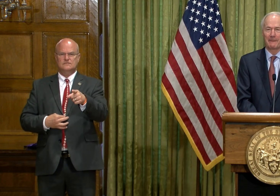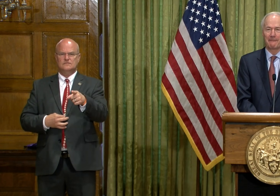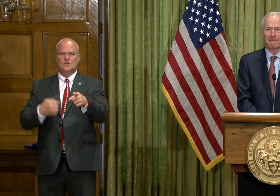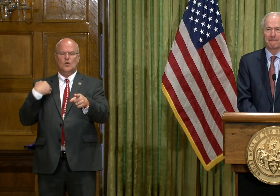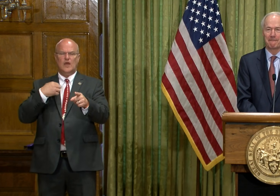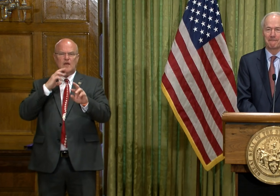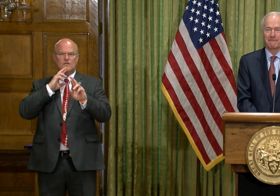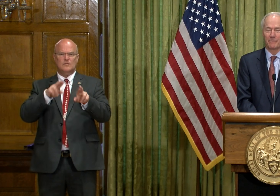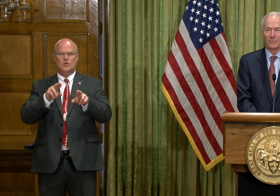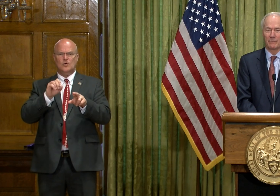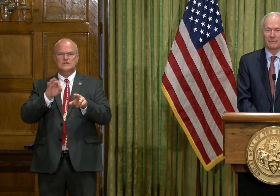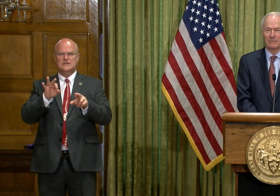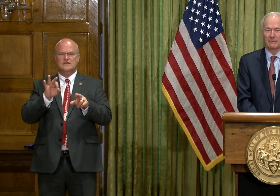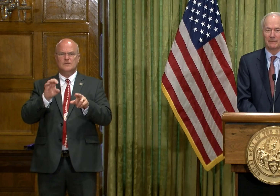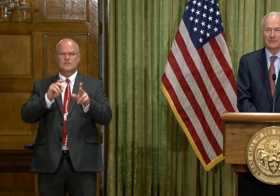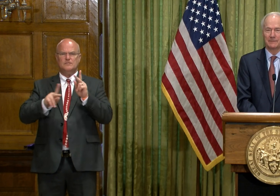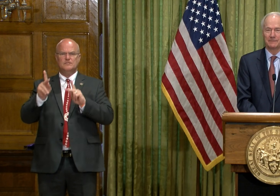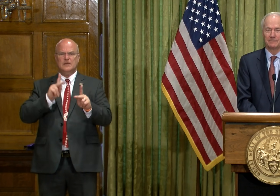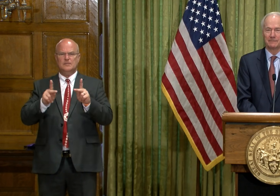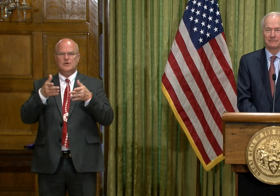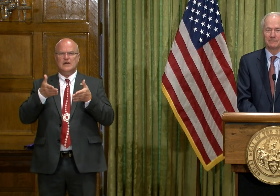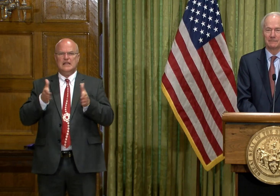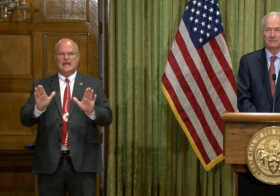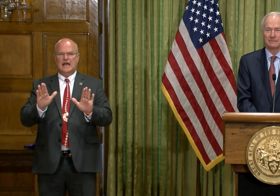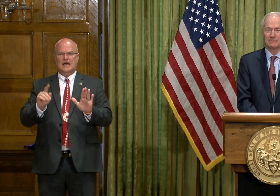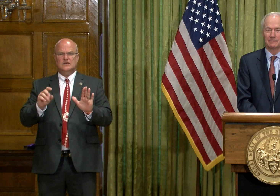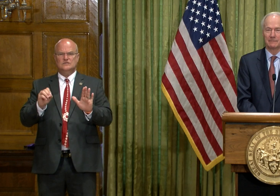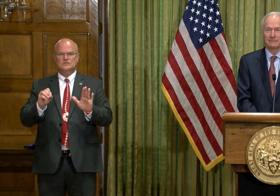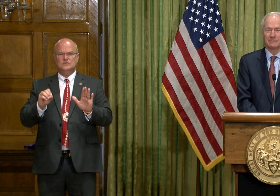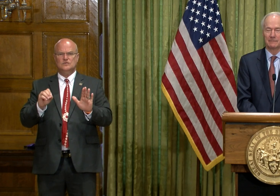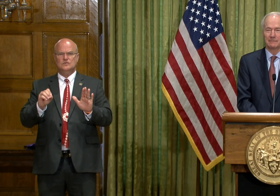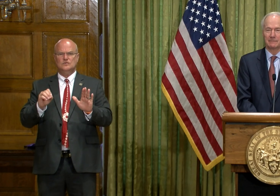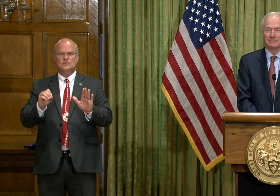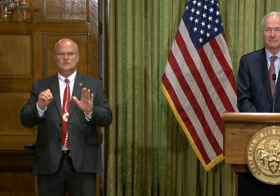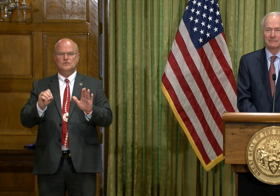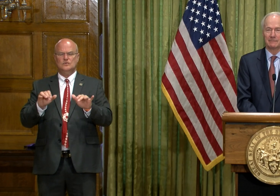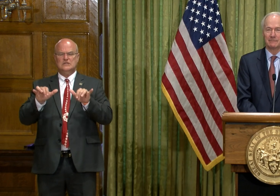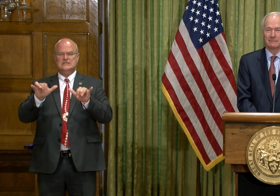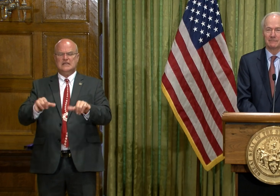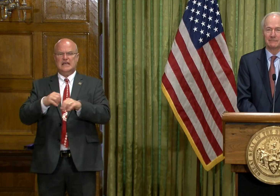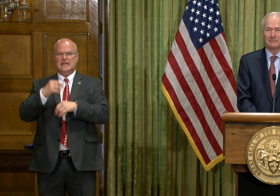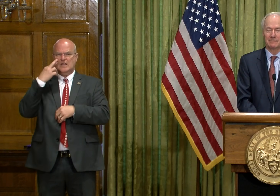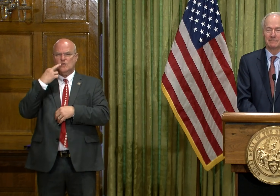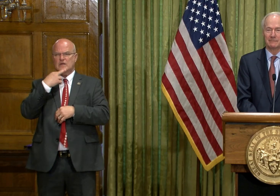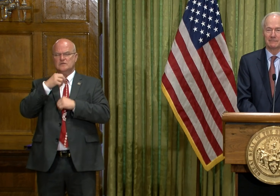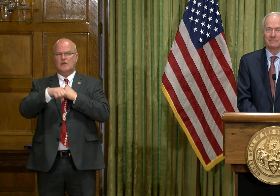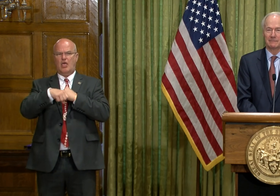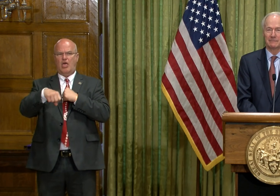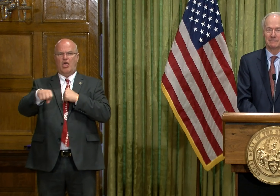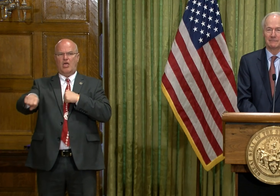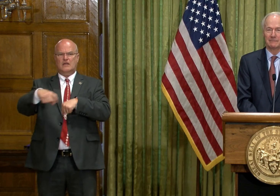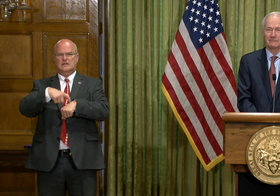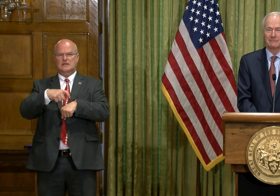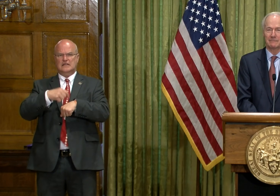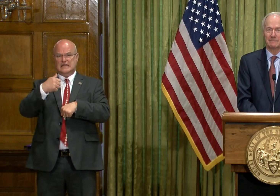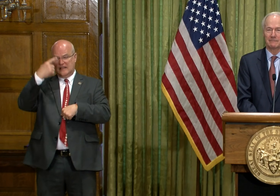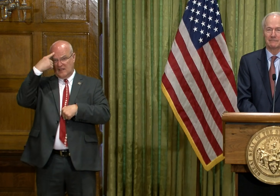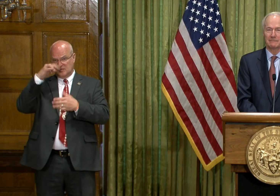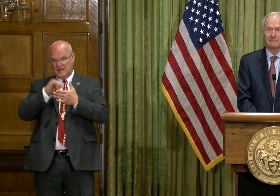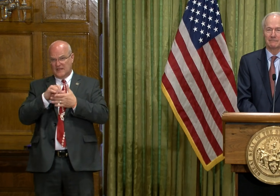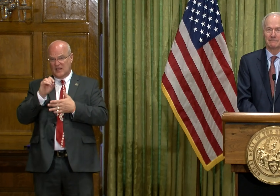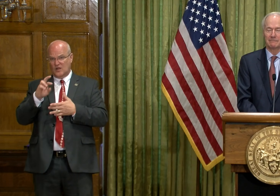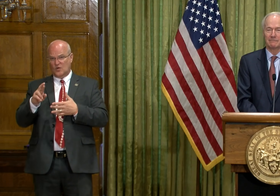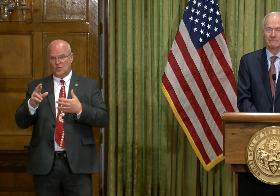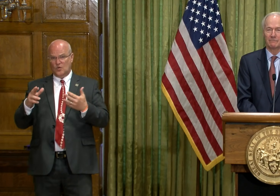We've got reports of there being people allowed to sort of just hang in restaurants for extended periods of time. Any thoughts on that,